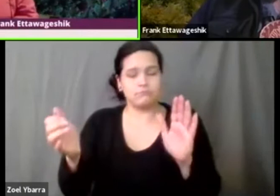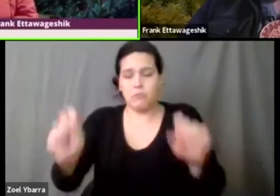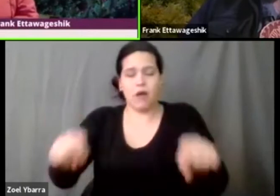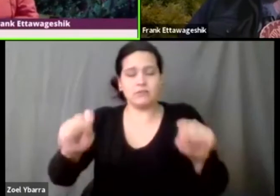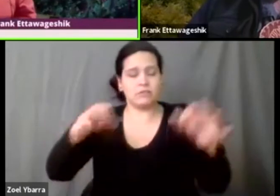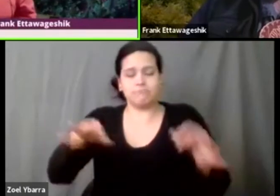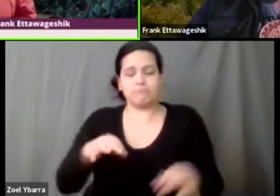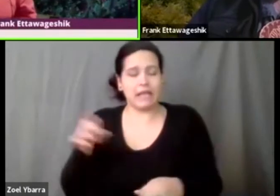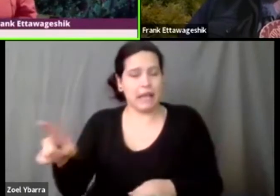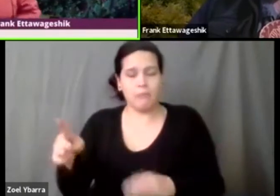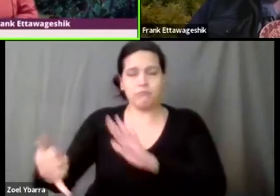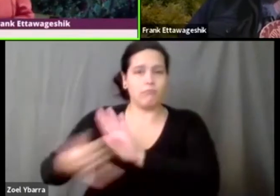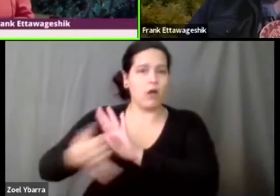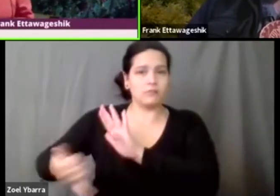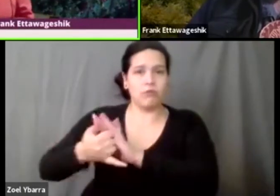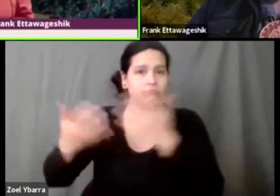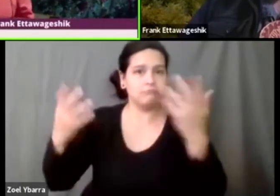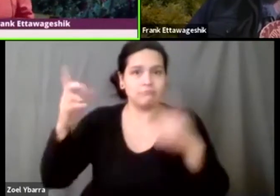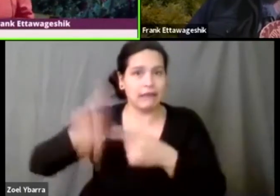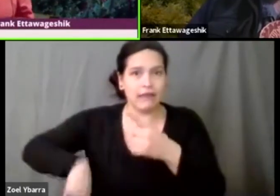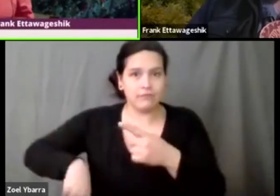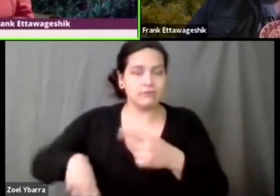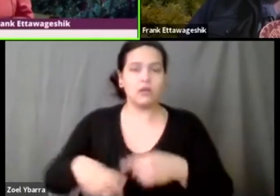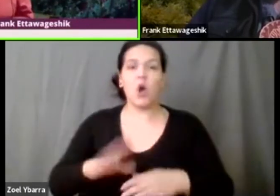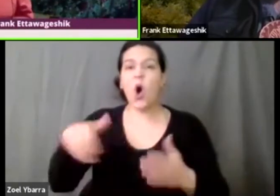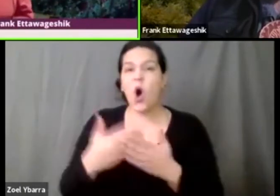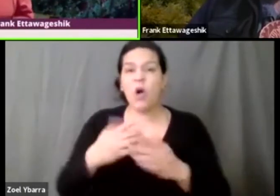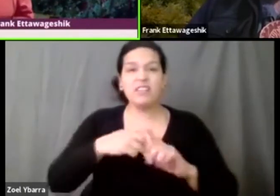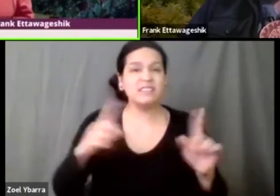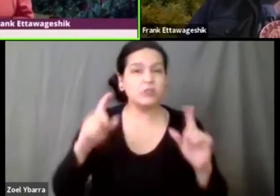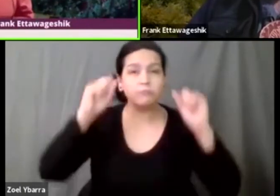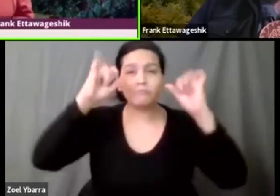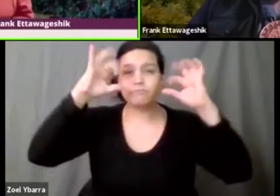wonderful movements and